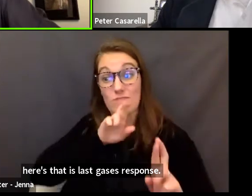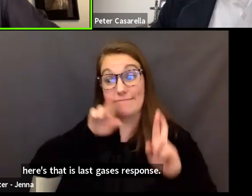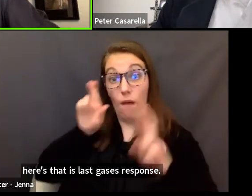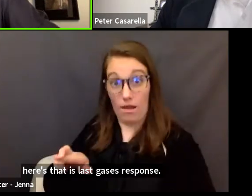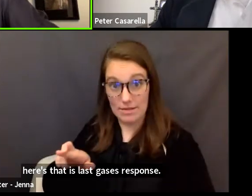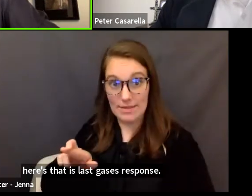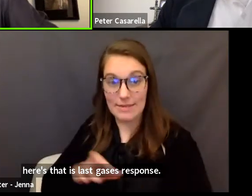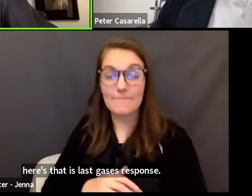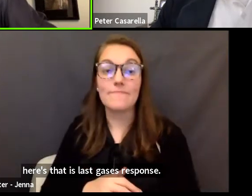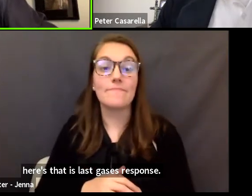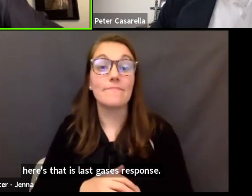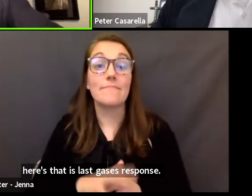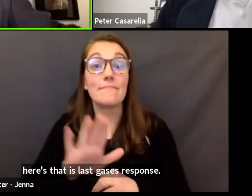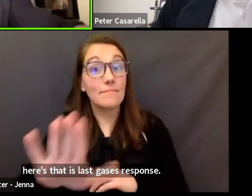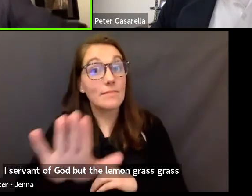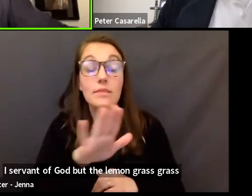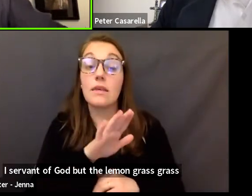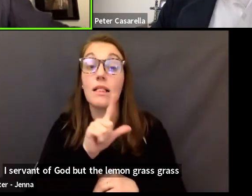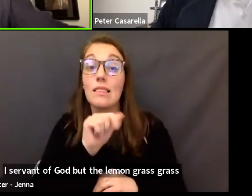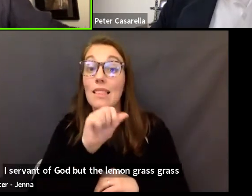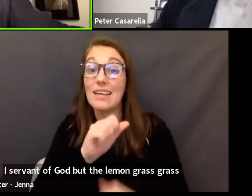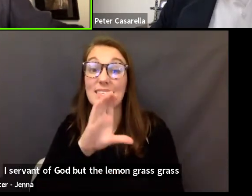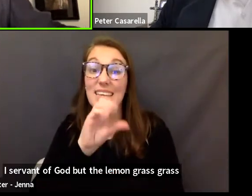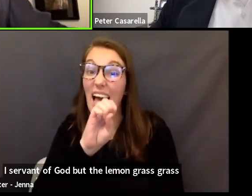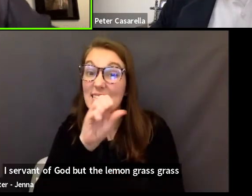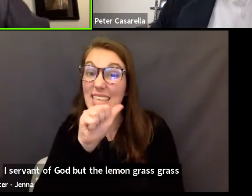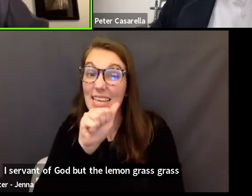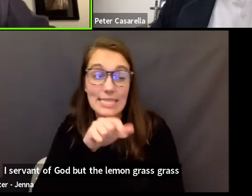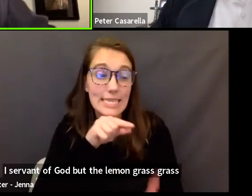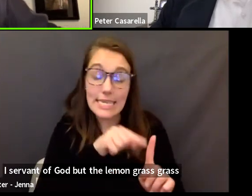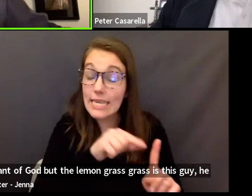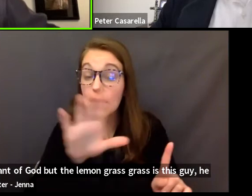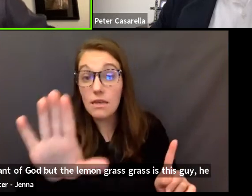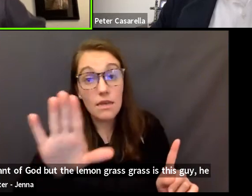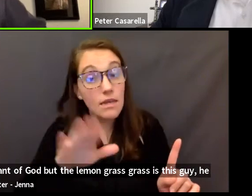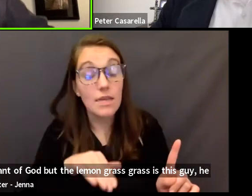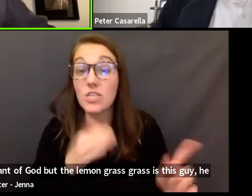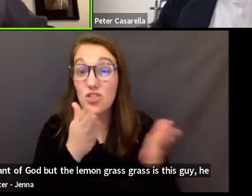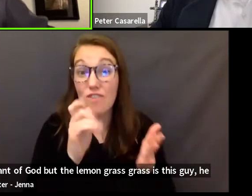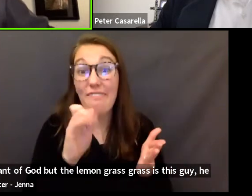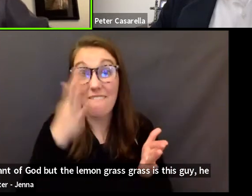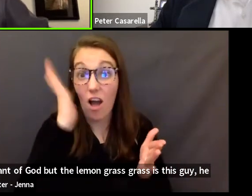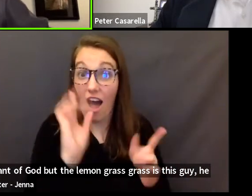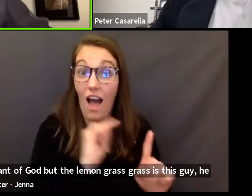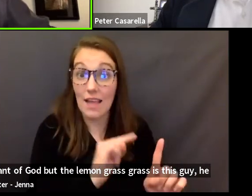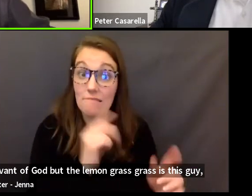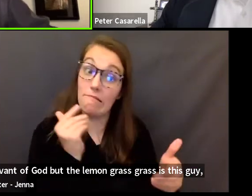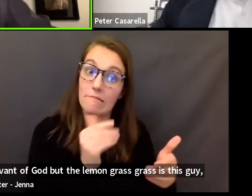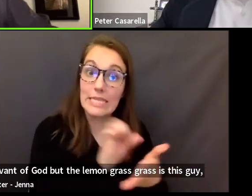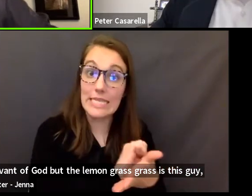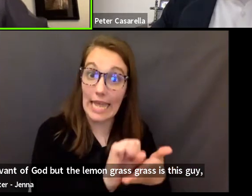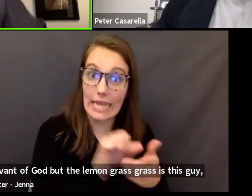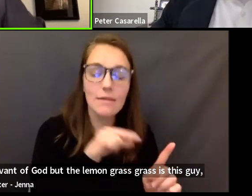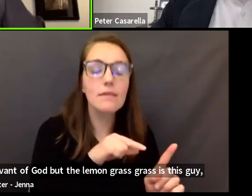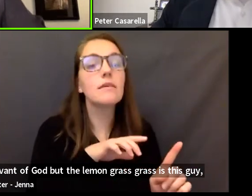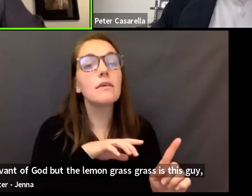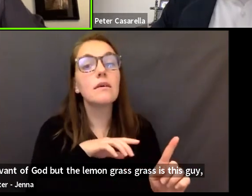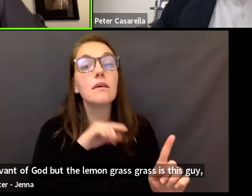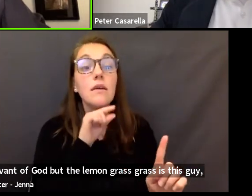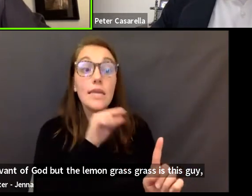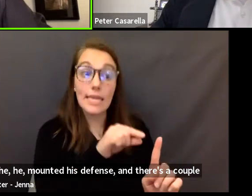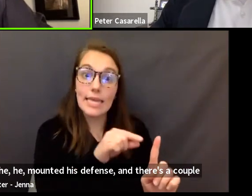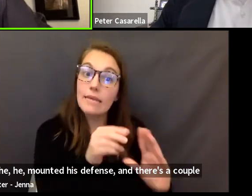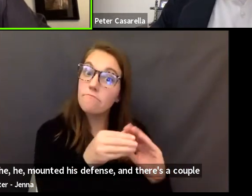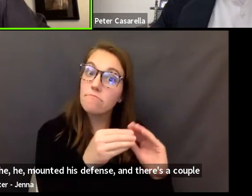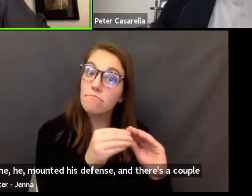The servant of God, Bartolome de Las Casas, this guy, he mounted his defense, and there was a